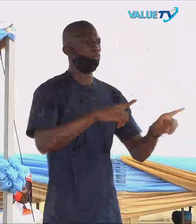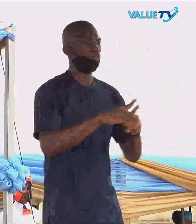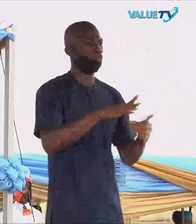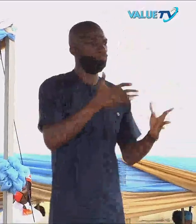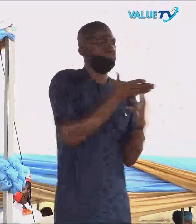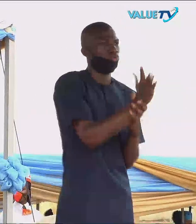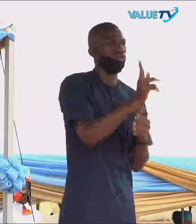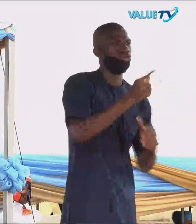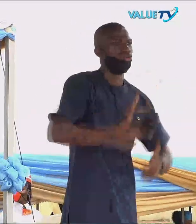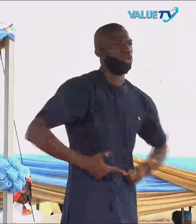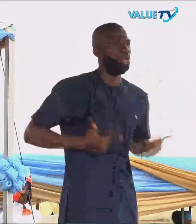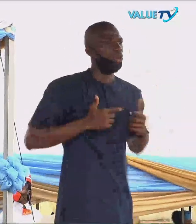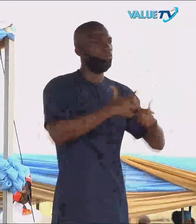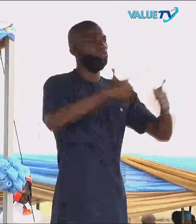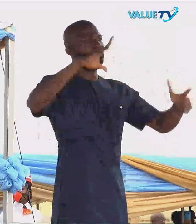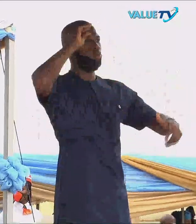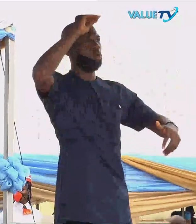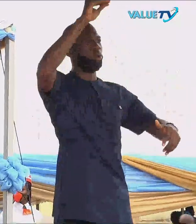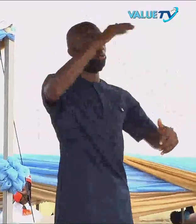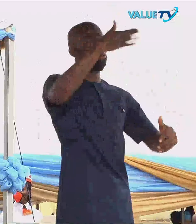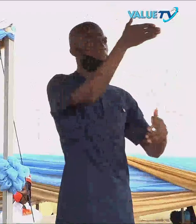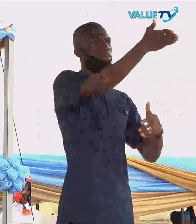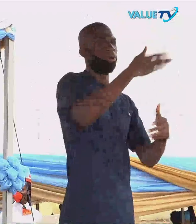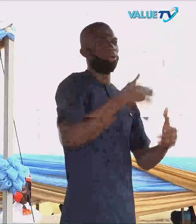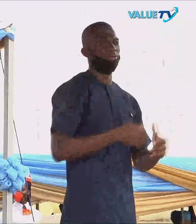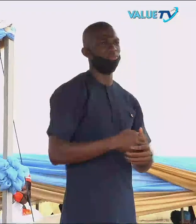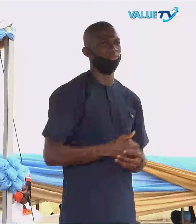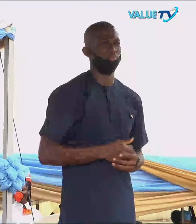man lying instead today.